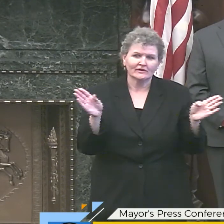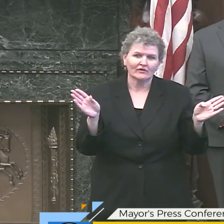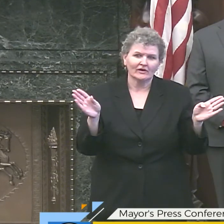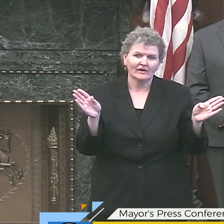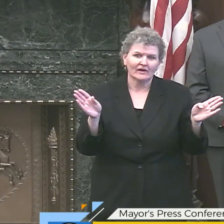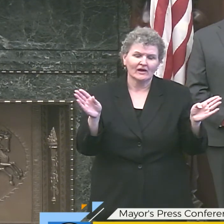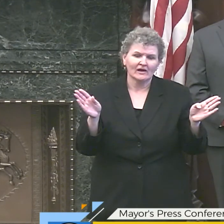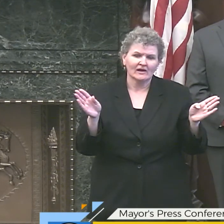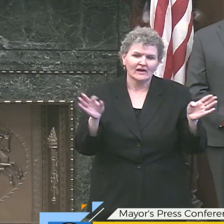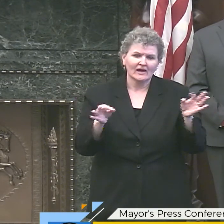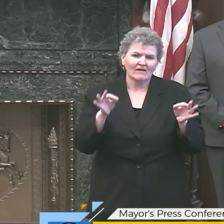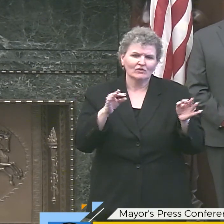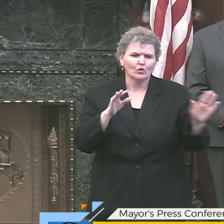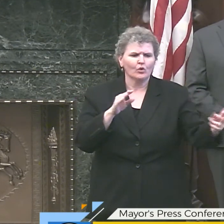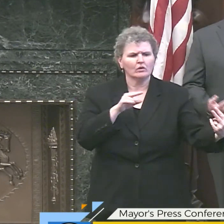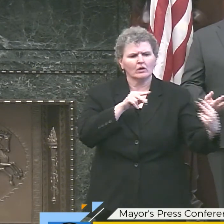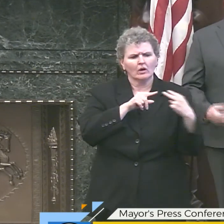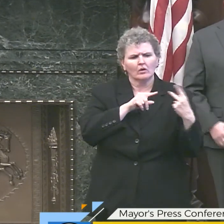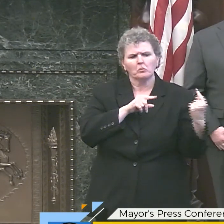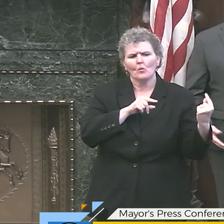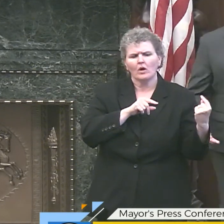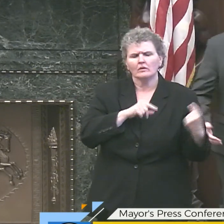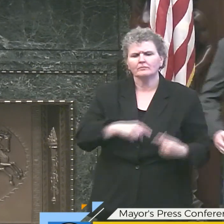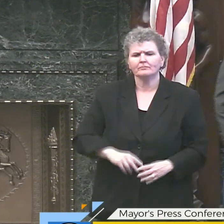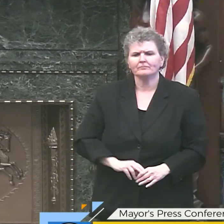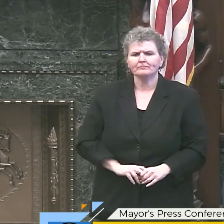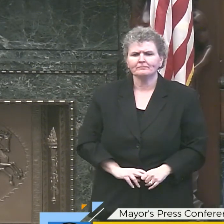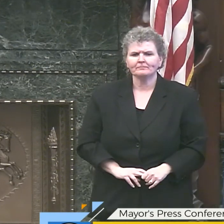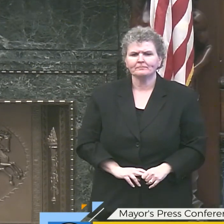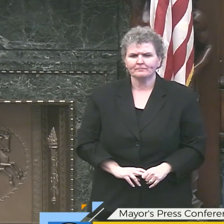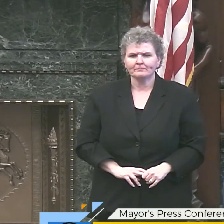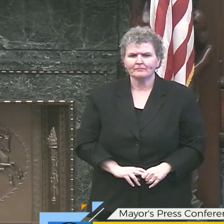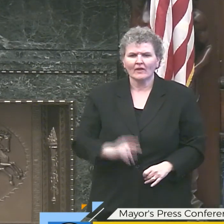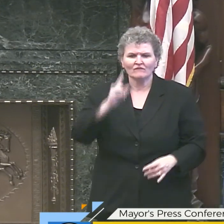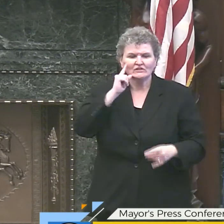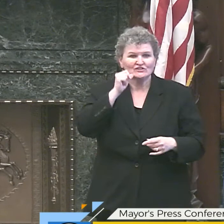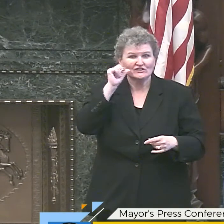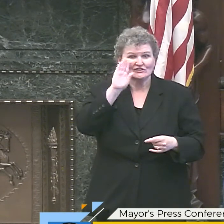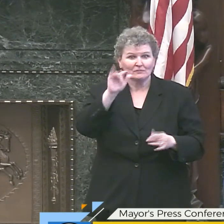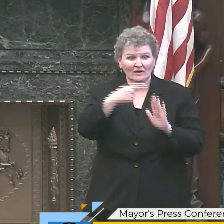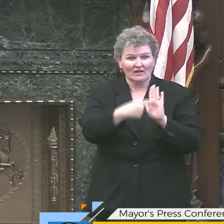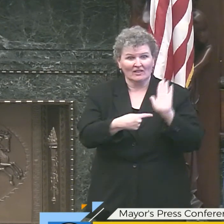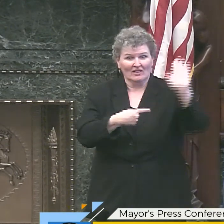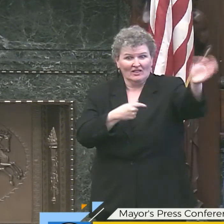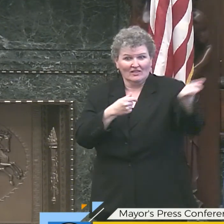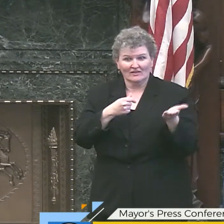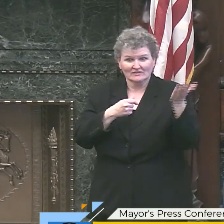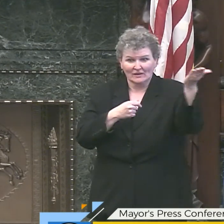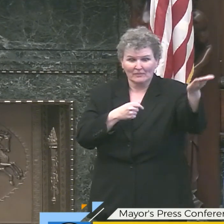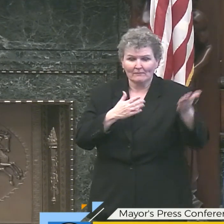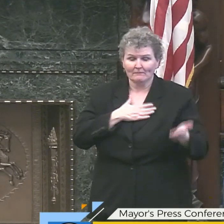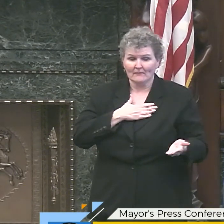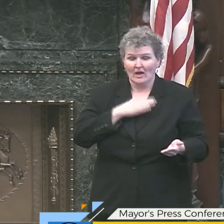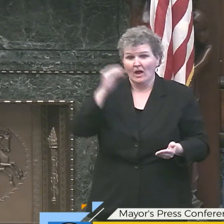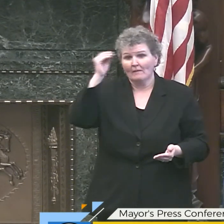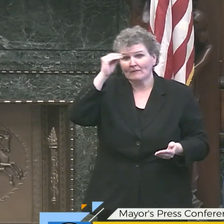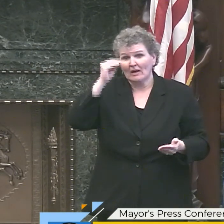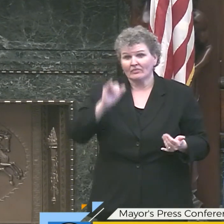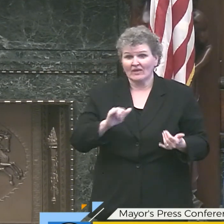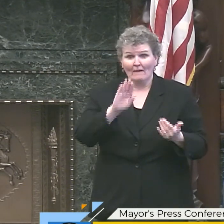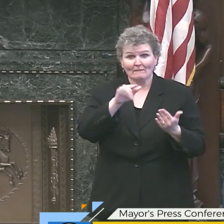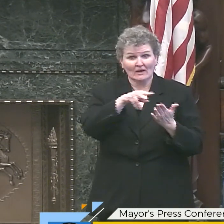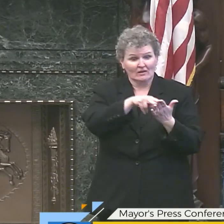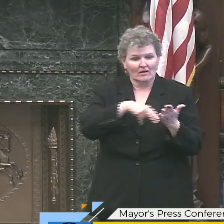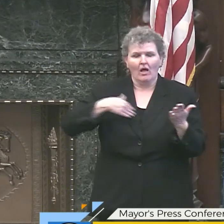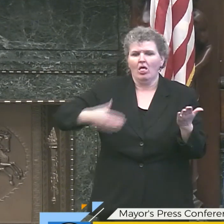feeling about that bill that was introduced yesterday. I don't really have an opinion at this moment because I haven't read the bill. We'll take a look at the